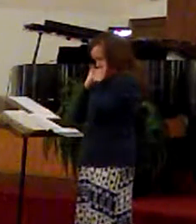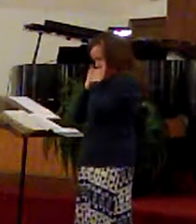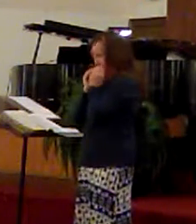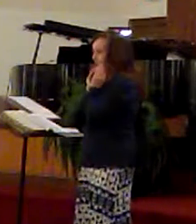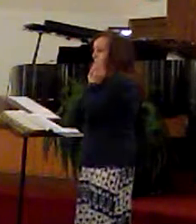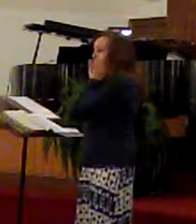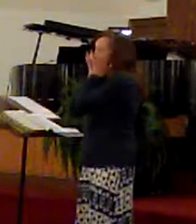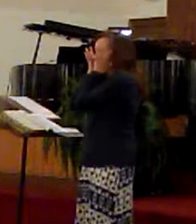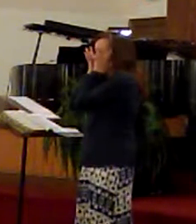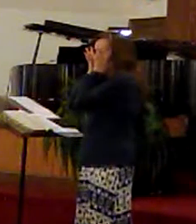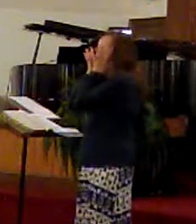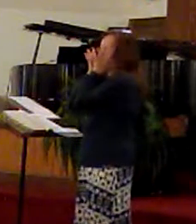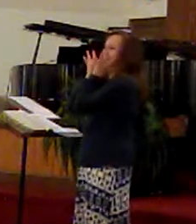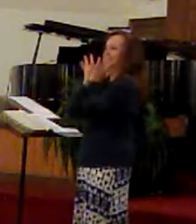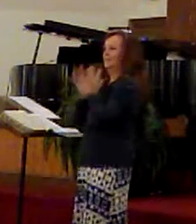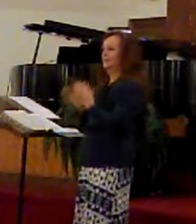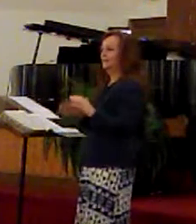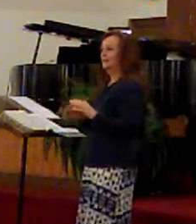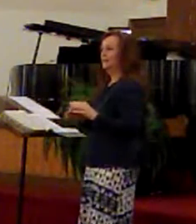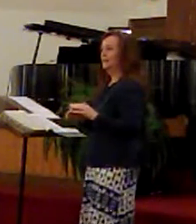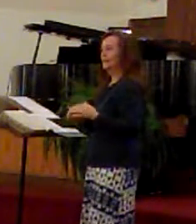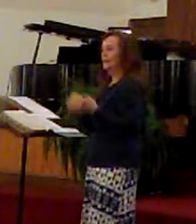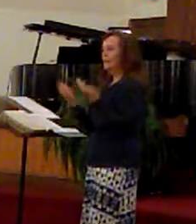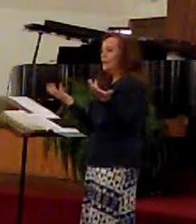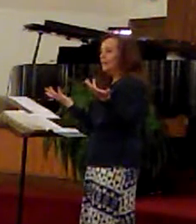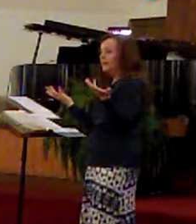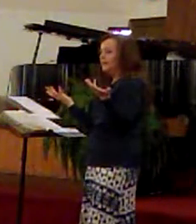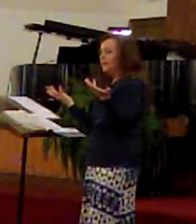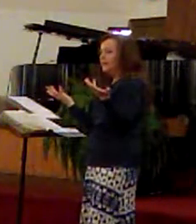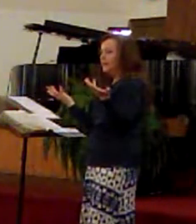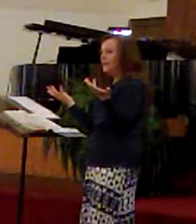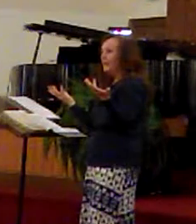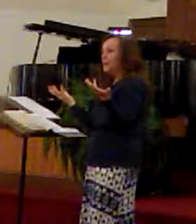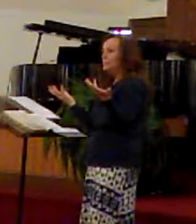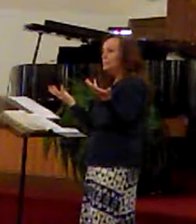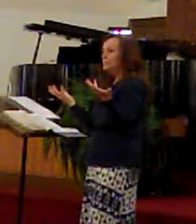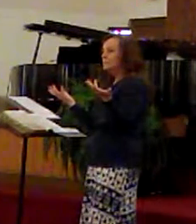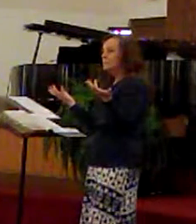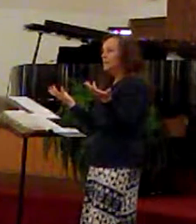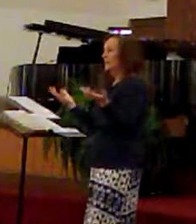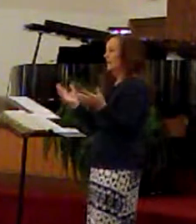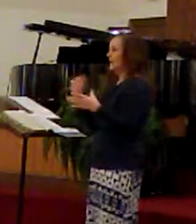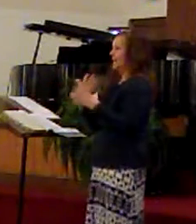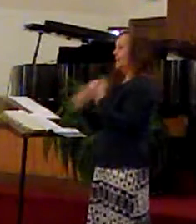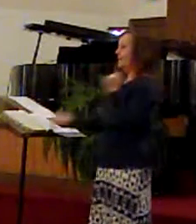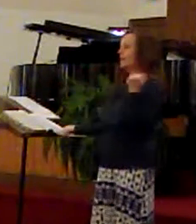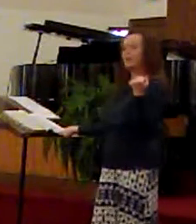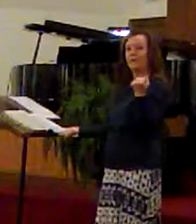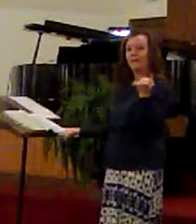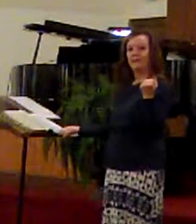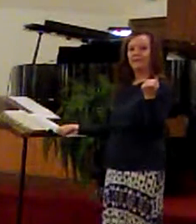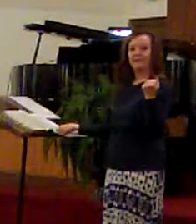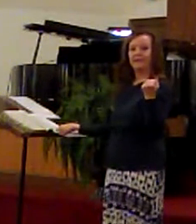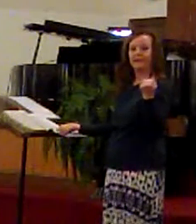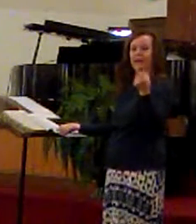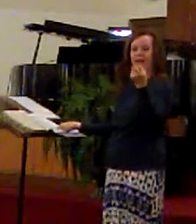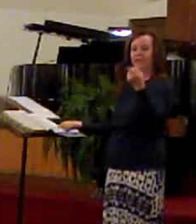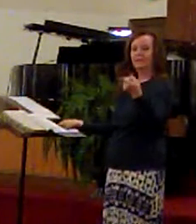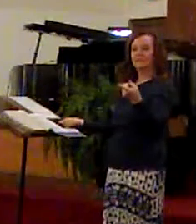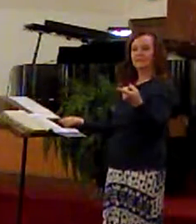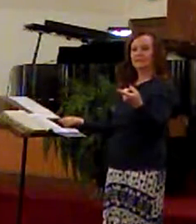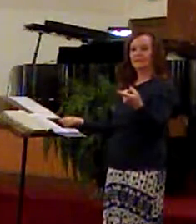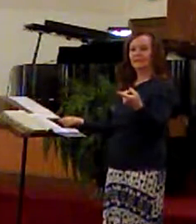There's no more extra copies? Well, what'd you do with them? I made extra copies. Oh, there's an extra. Is that